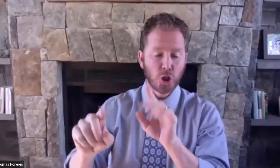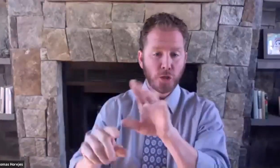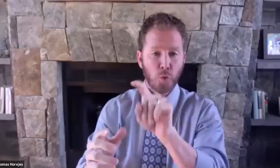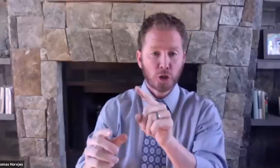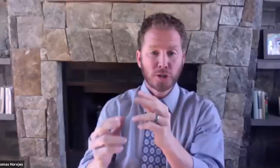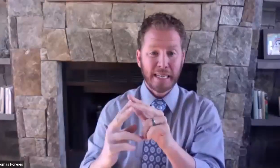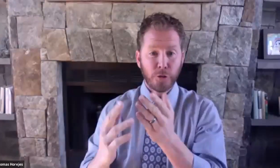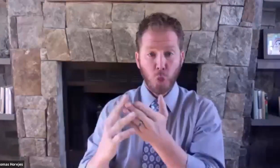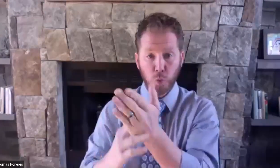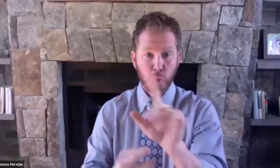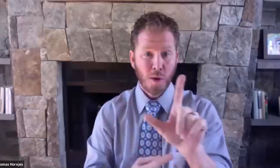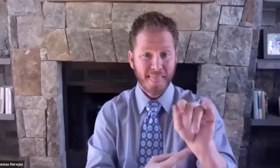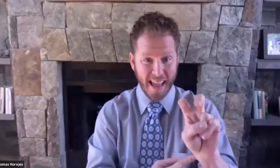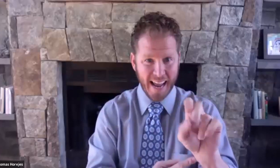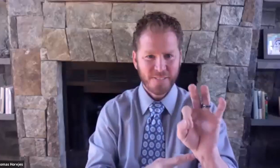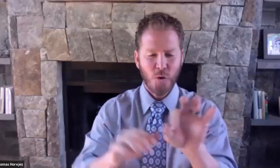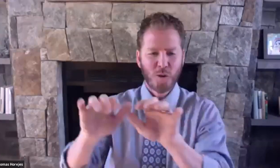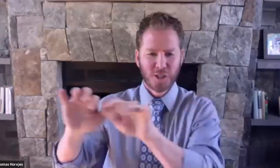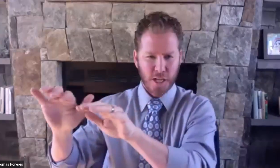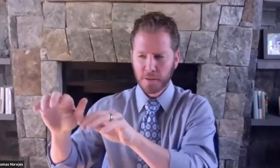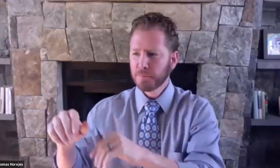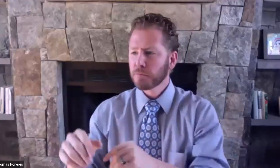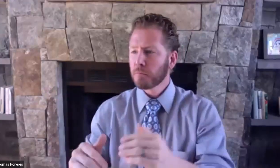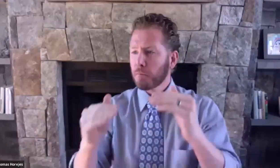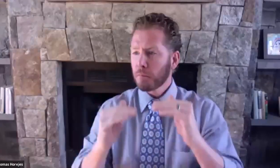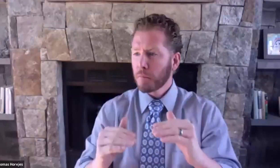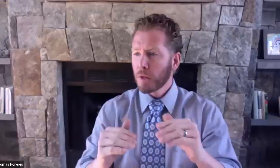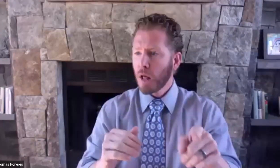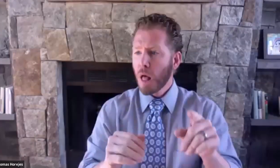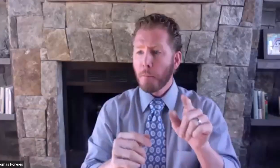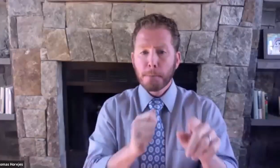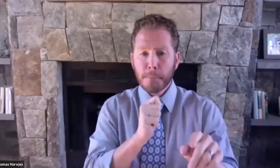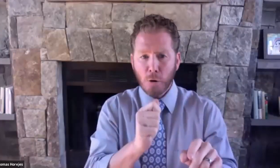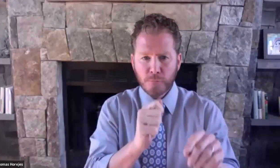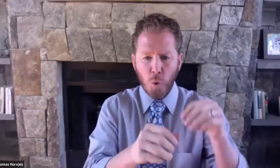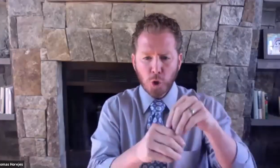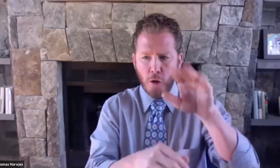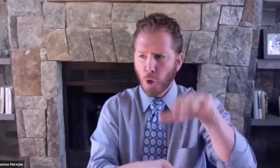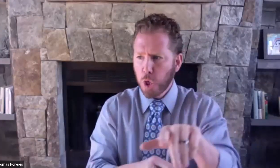where we'll be selecting and answering your questions, either live or via chat.